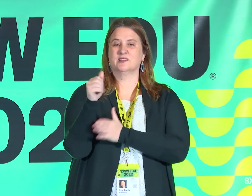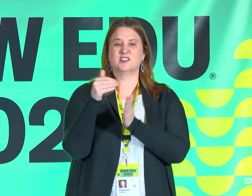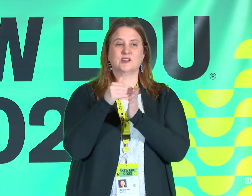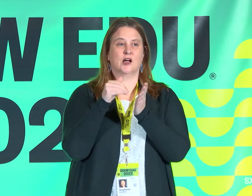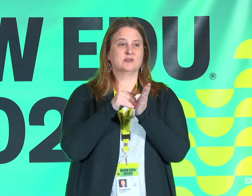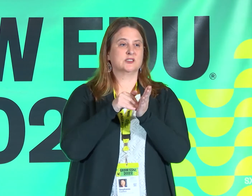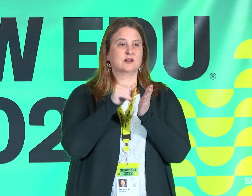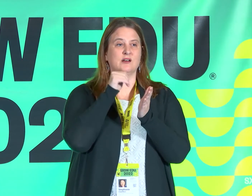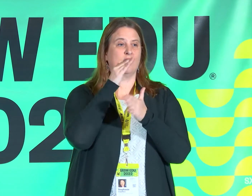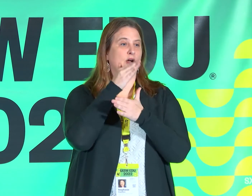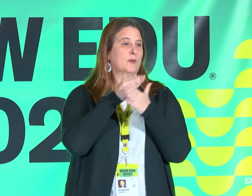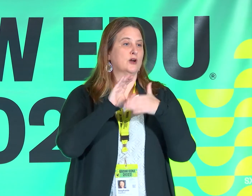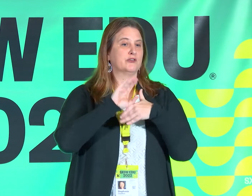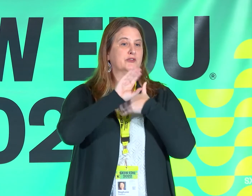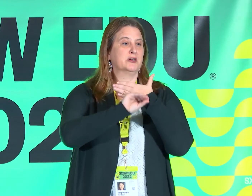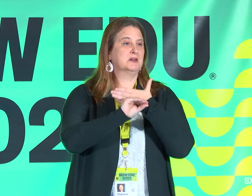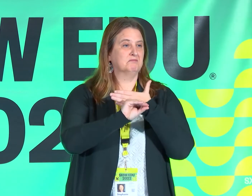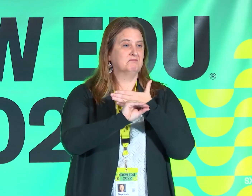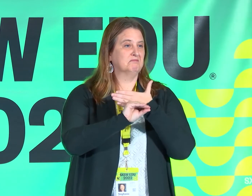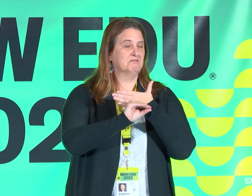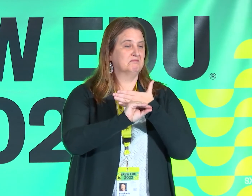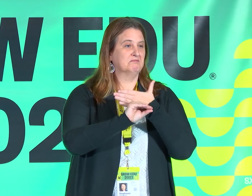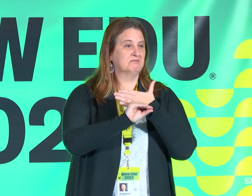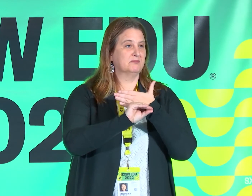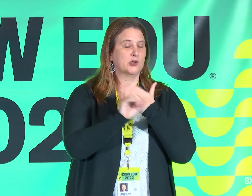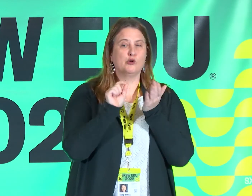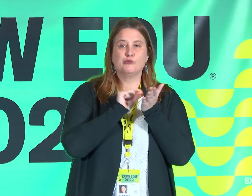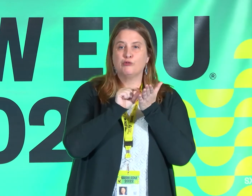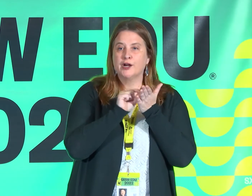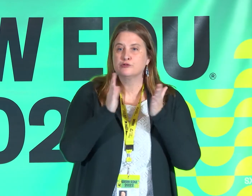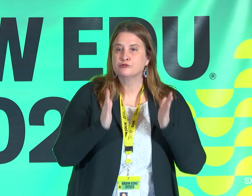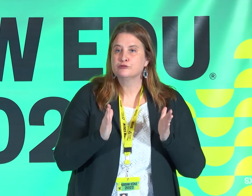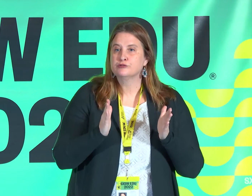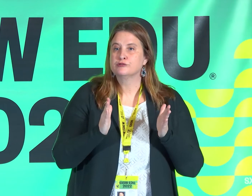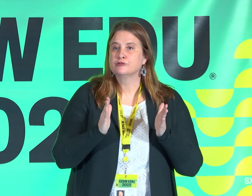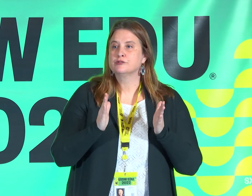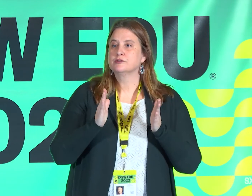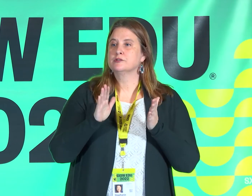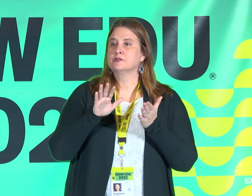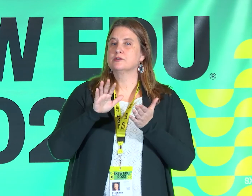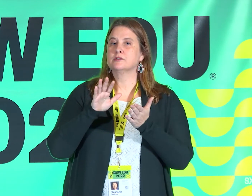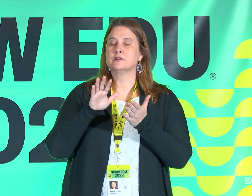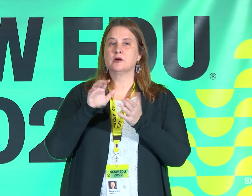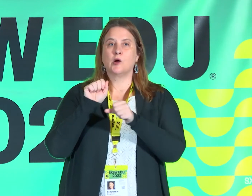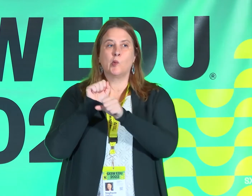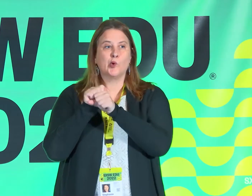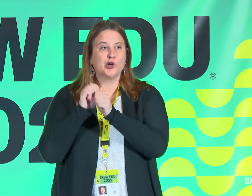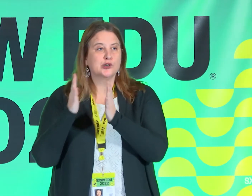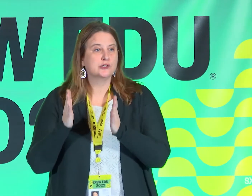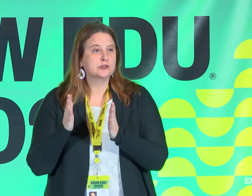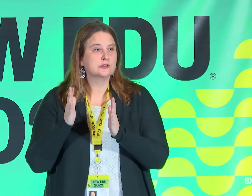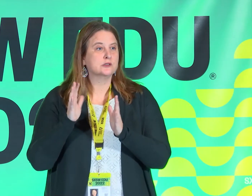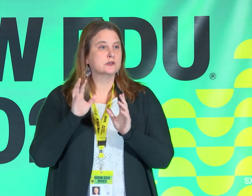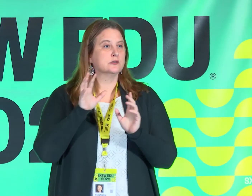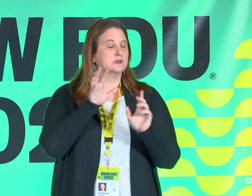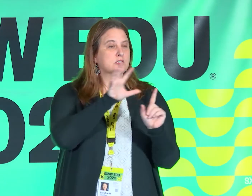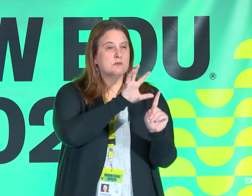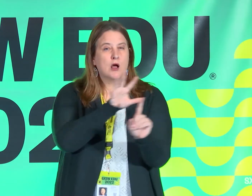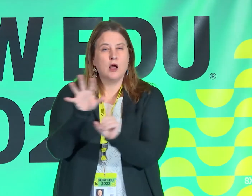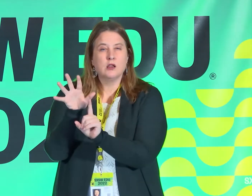is that disability often is not a part of the curriculum. The curriculum writer, the employees, the